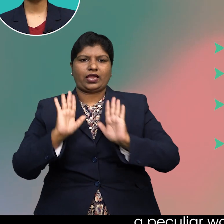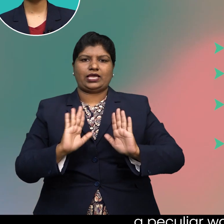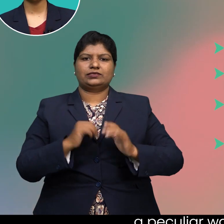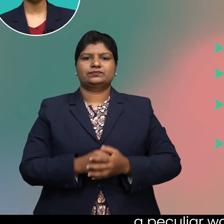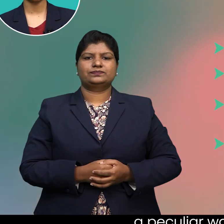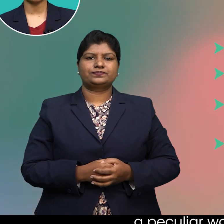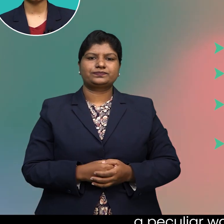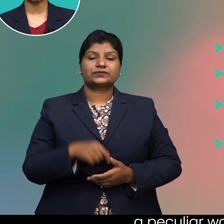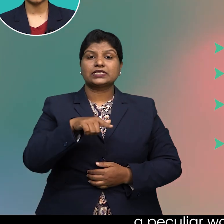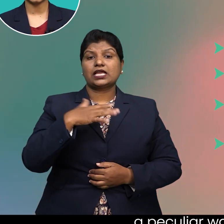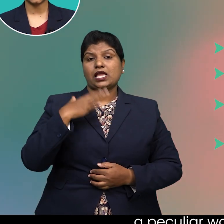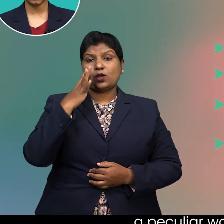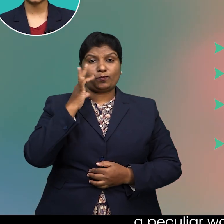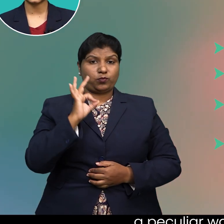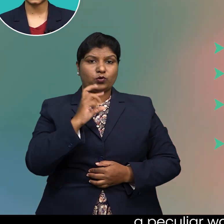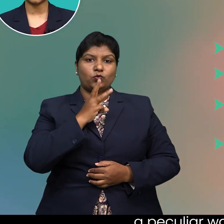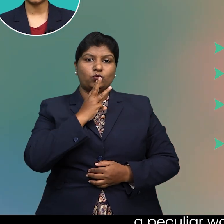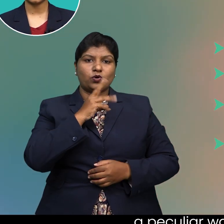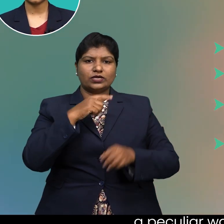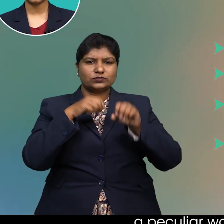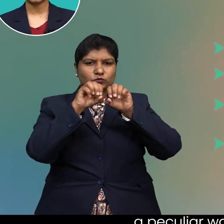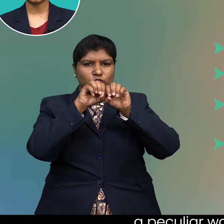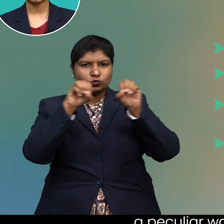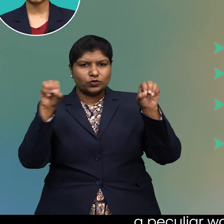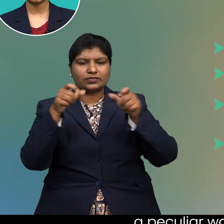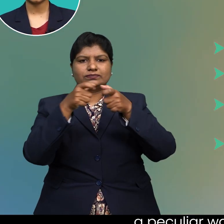And derma means skin.